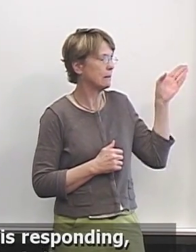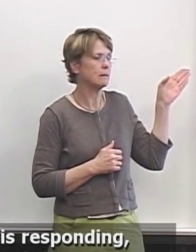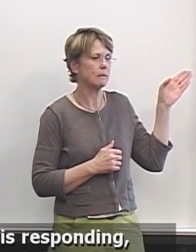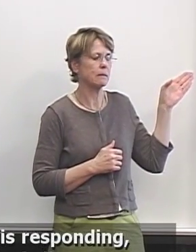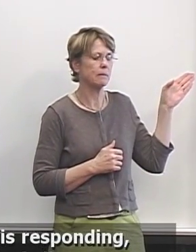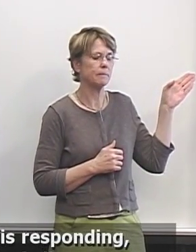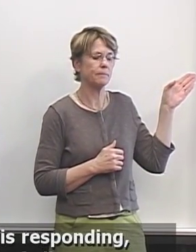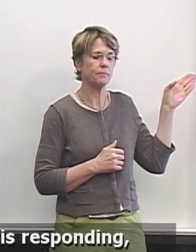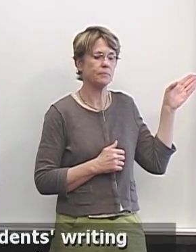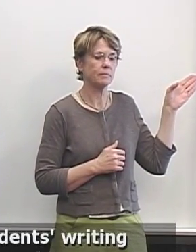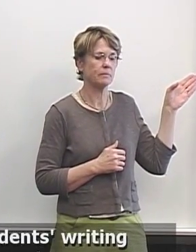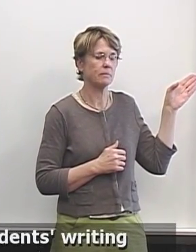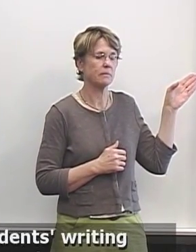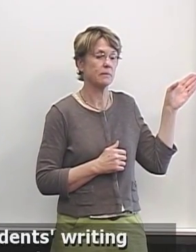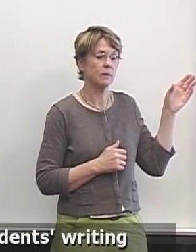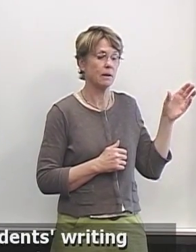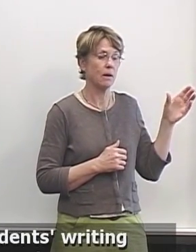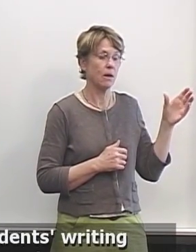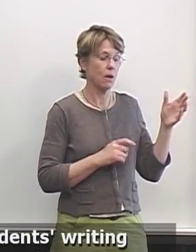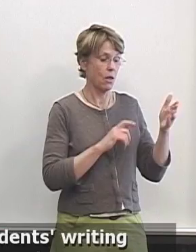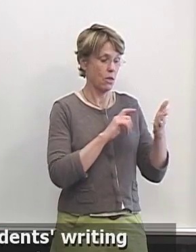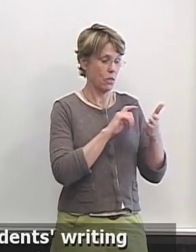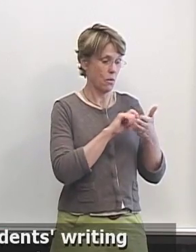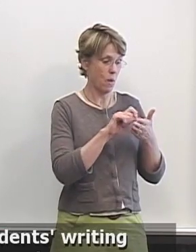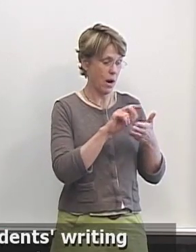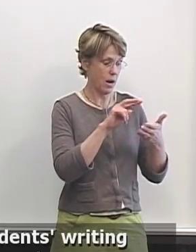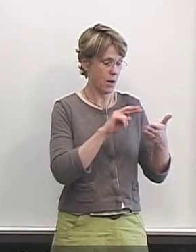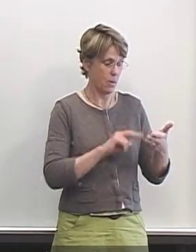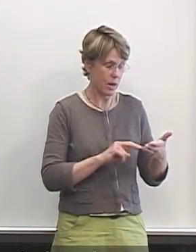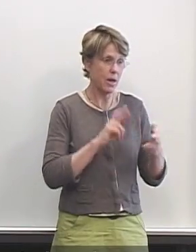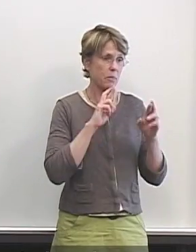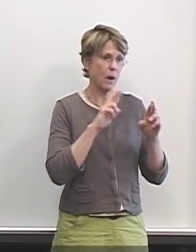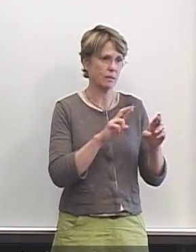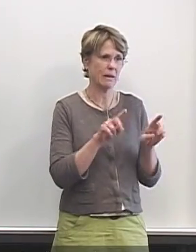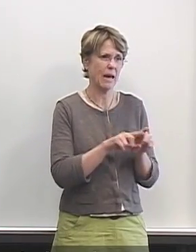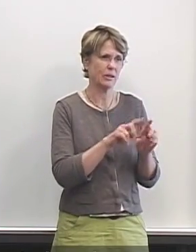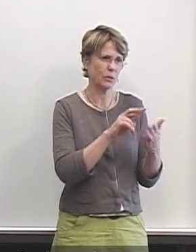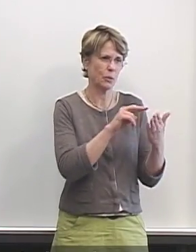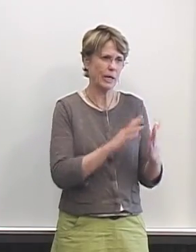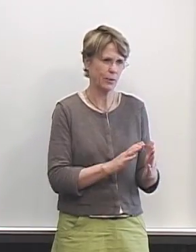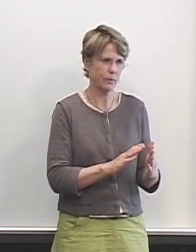responding, first of all, to your students' writing as a reader, as an interested reader.